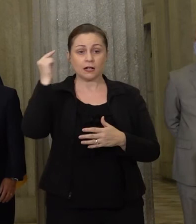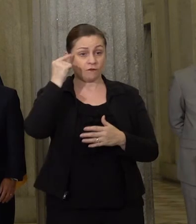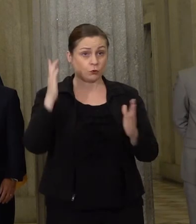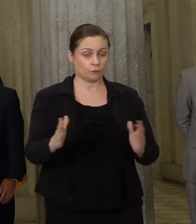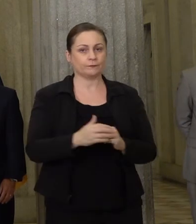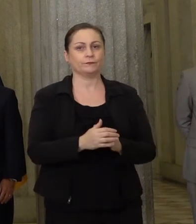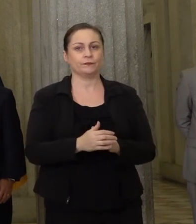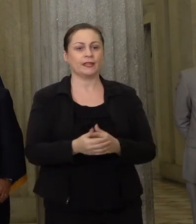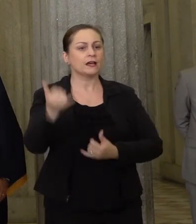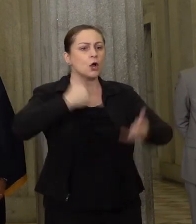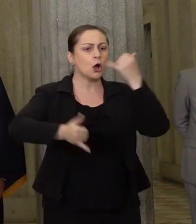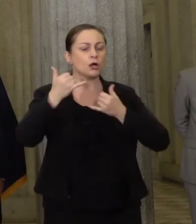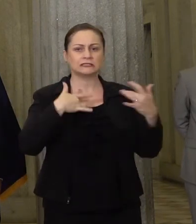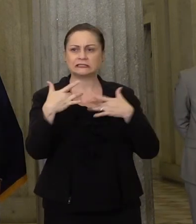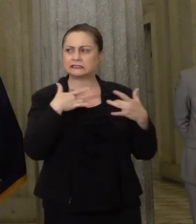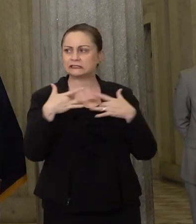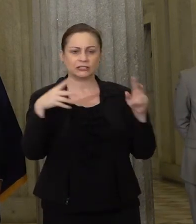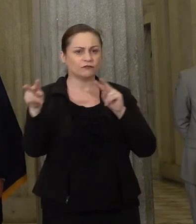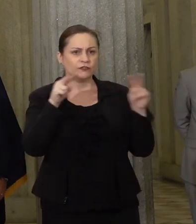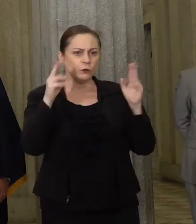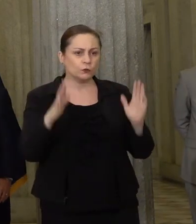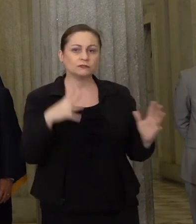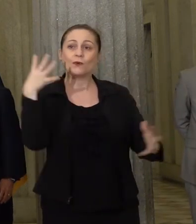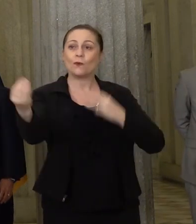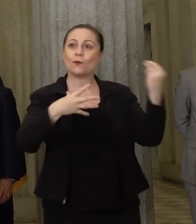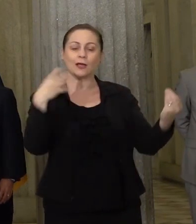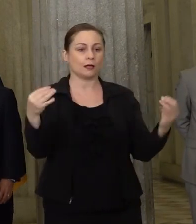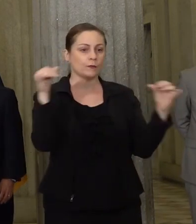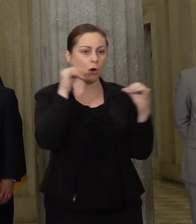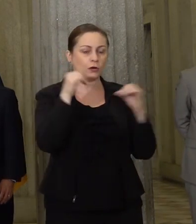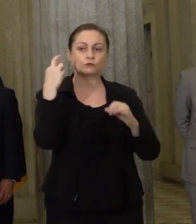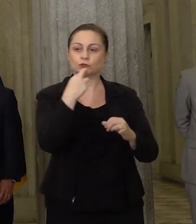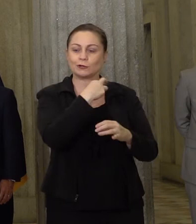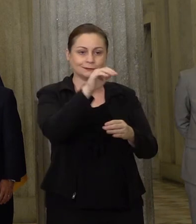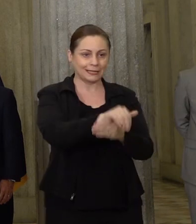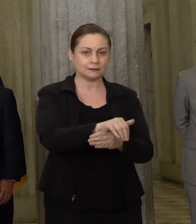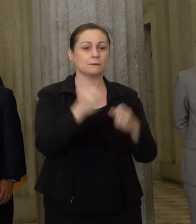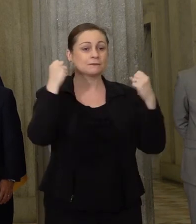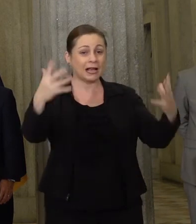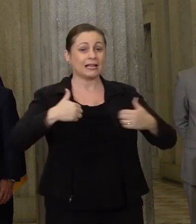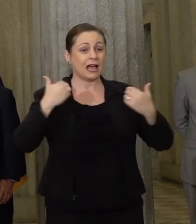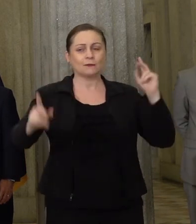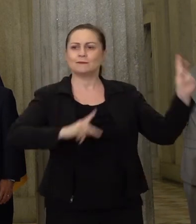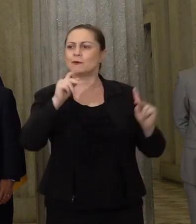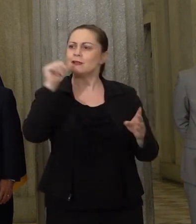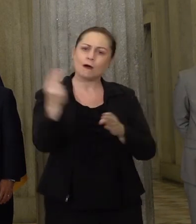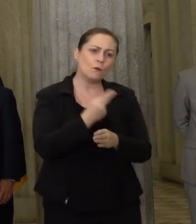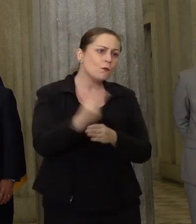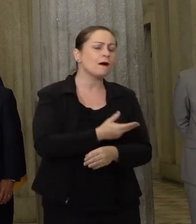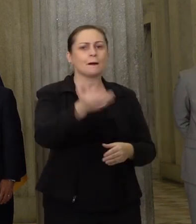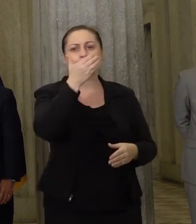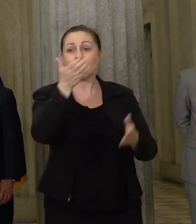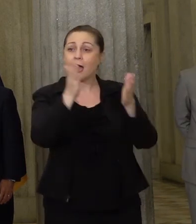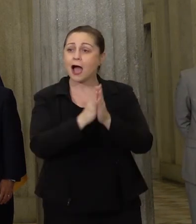getting some calls from concerned viewers saying that, they've been going out to these bars and restaurants at night, and a lot of these younger people were not wearing masks. We would ask